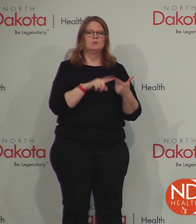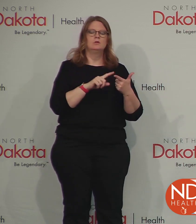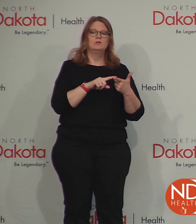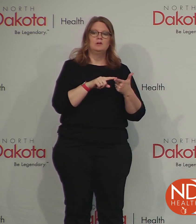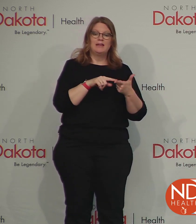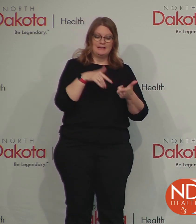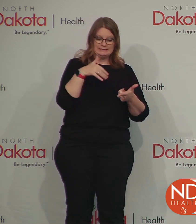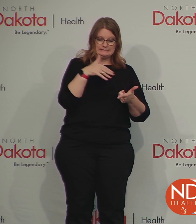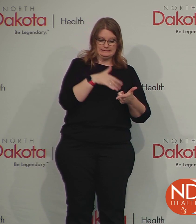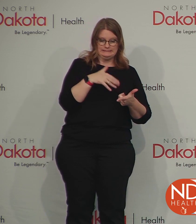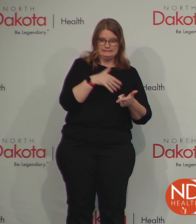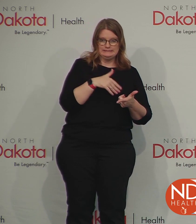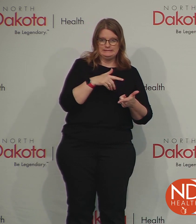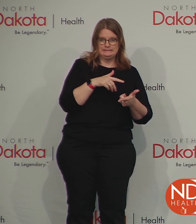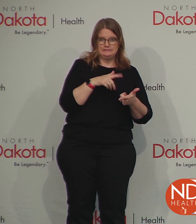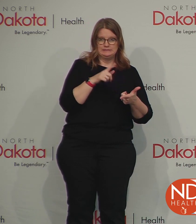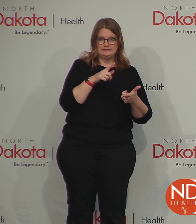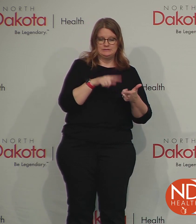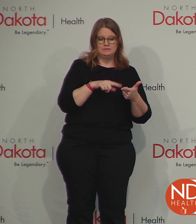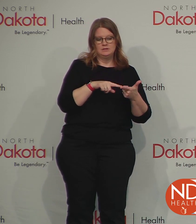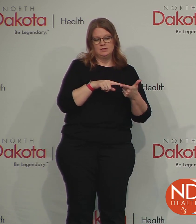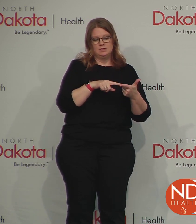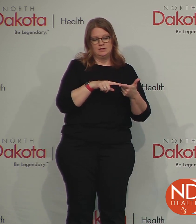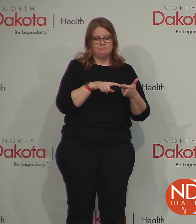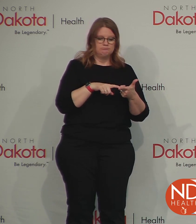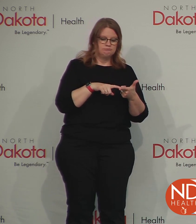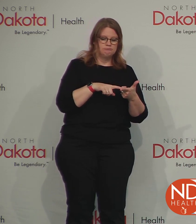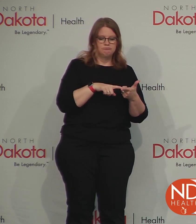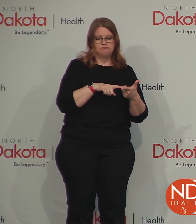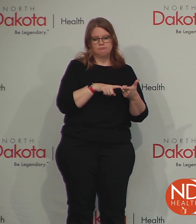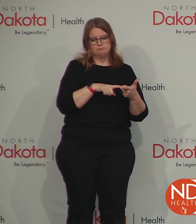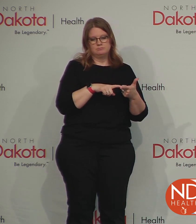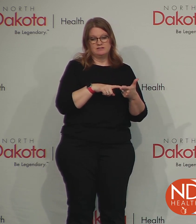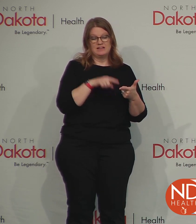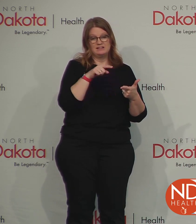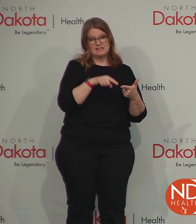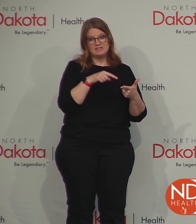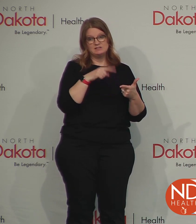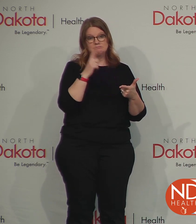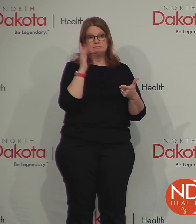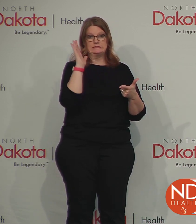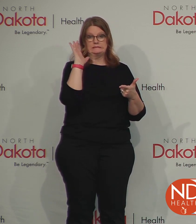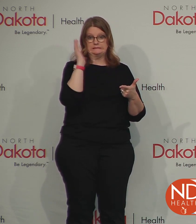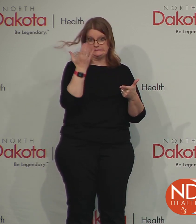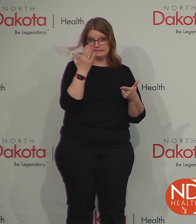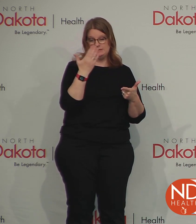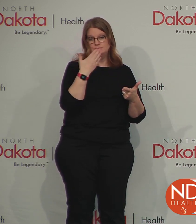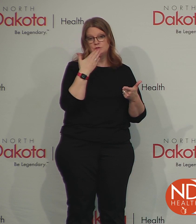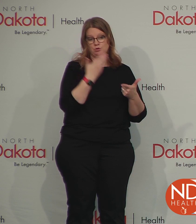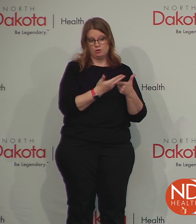that have conclusions that say this looks promising